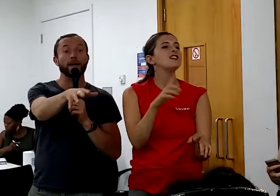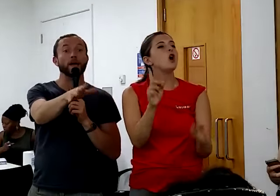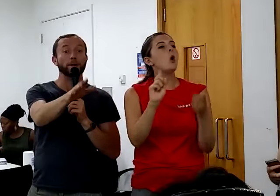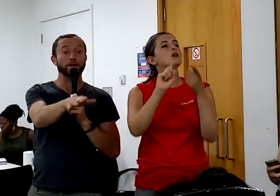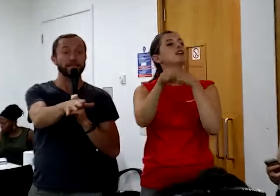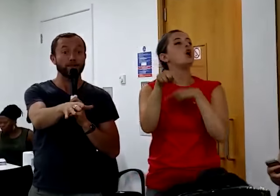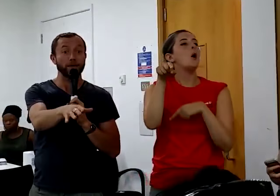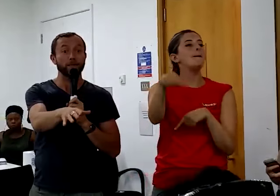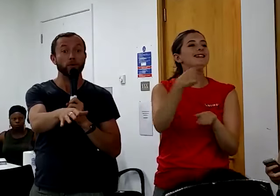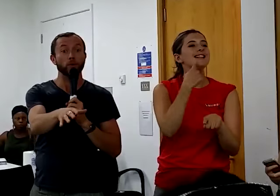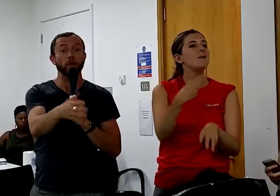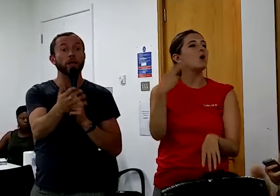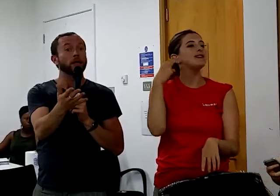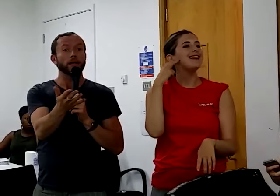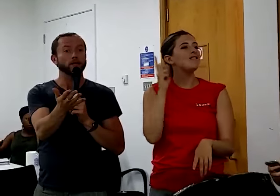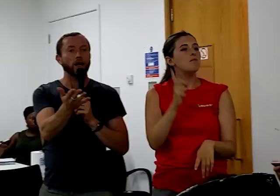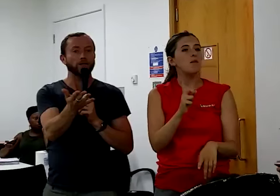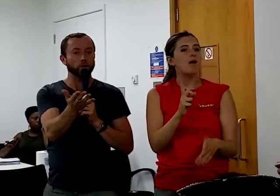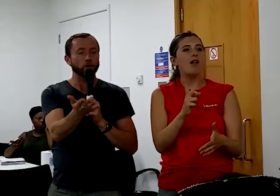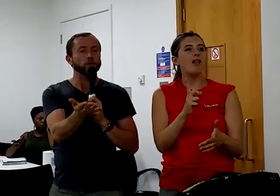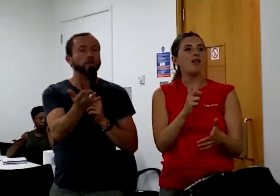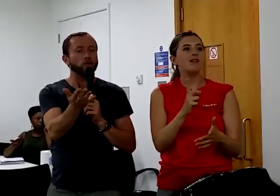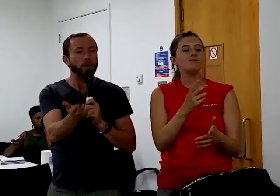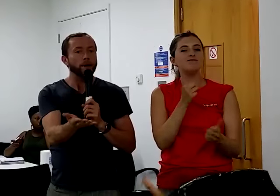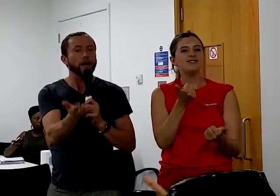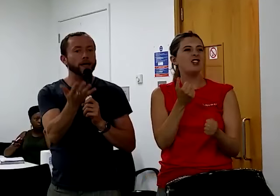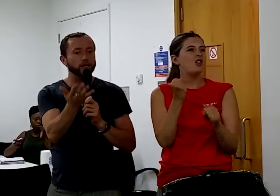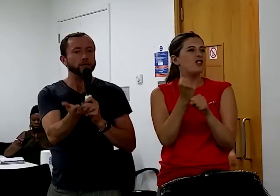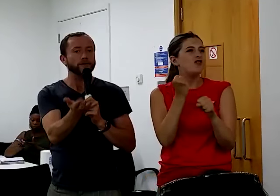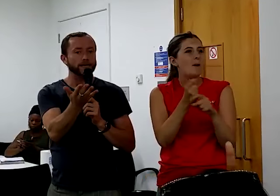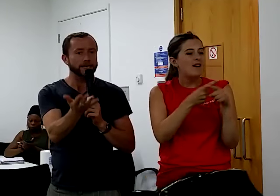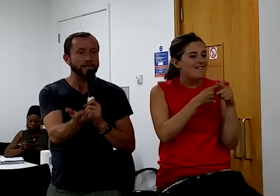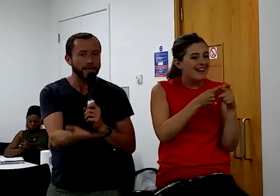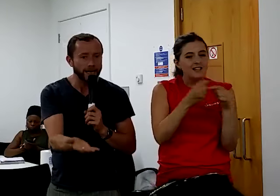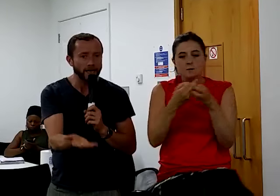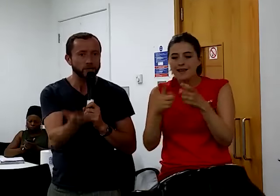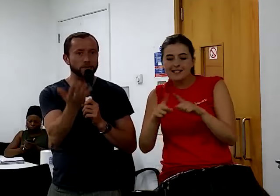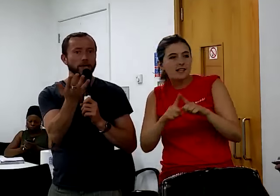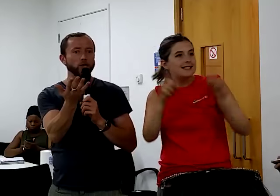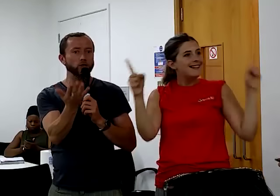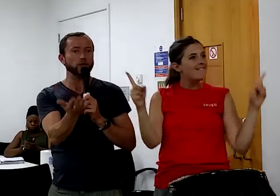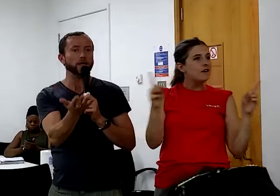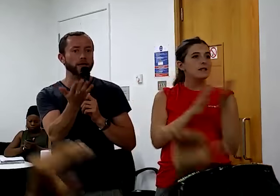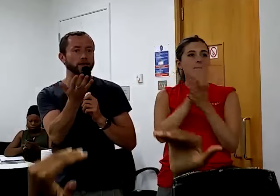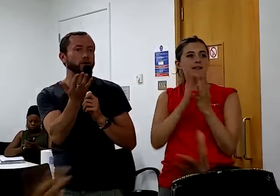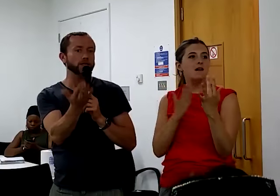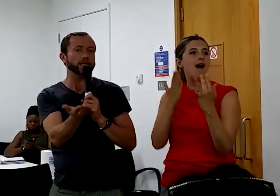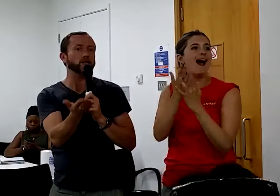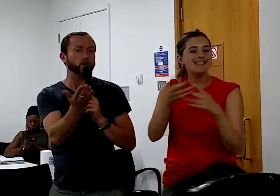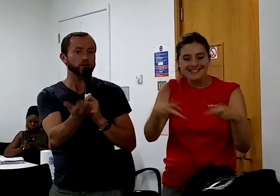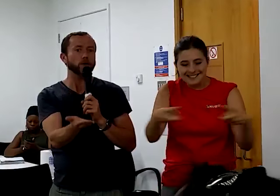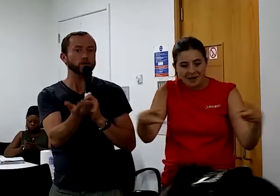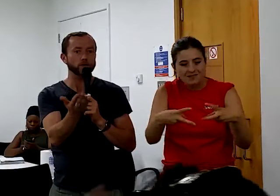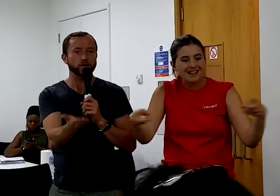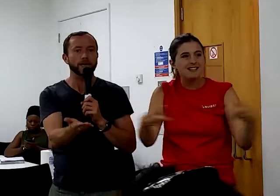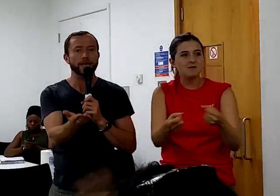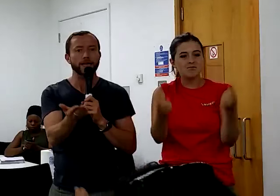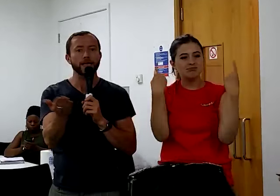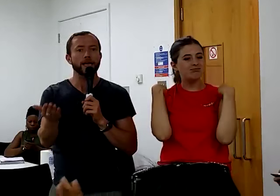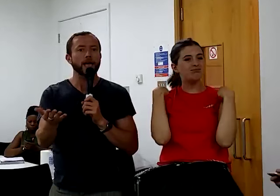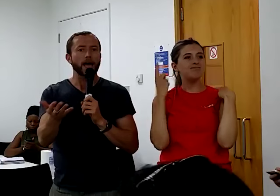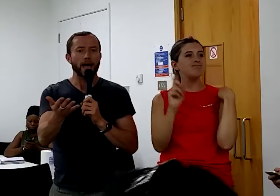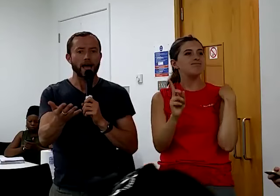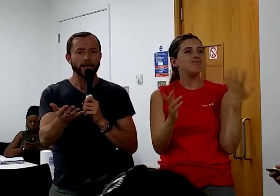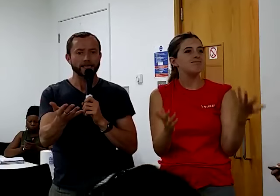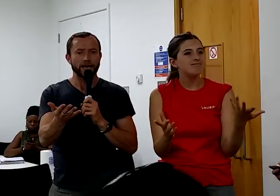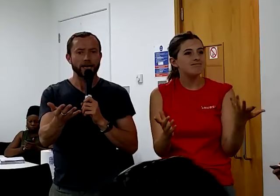there was a comment there about deaf people not having good grammar in terms of accessing English and making sure that they can understand subtitles